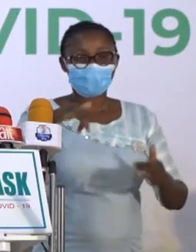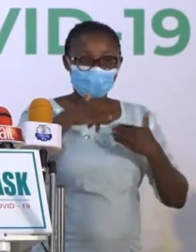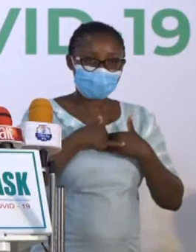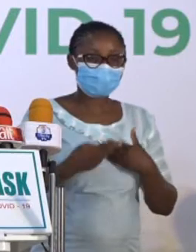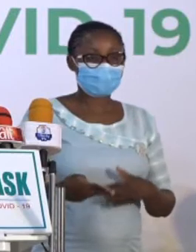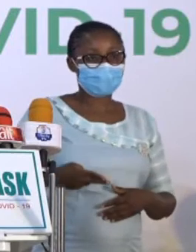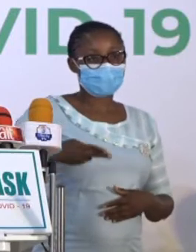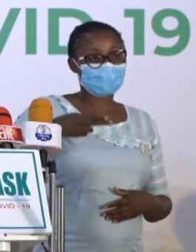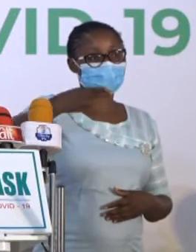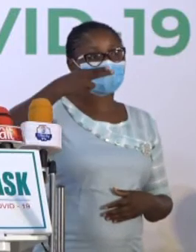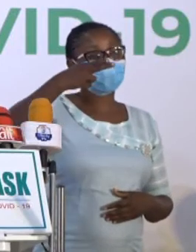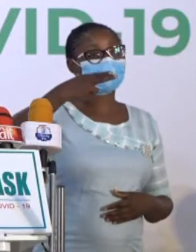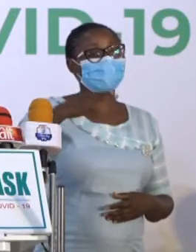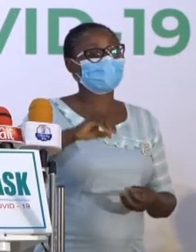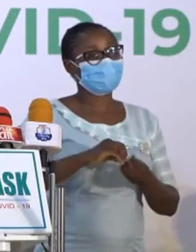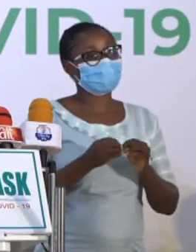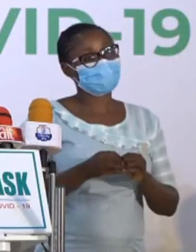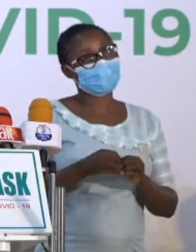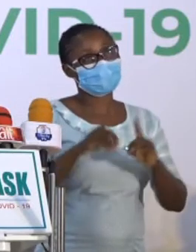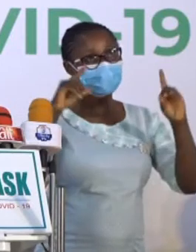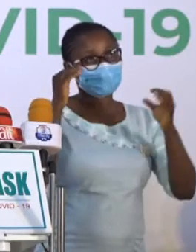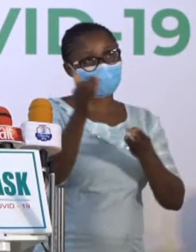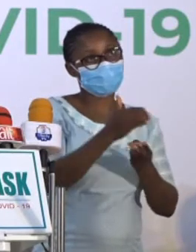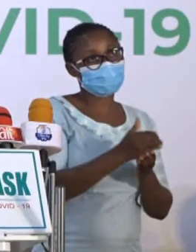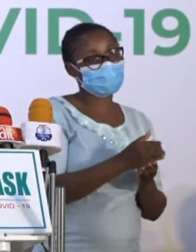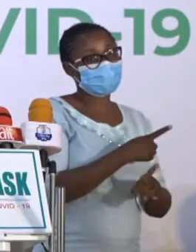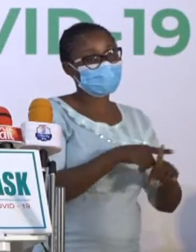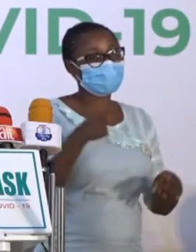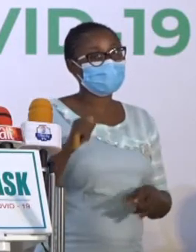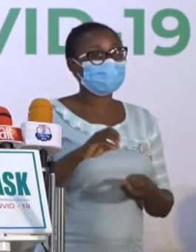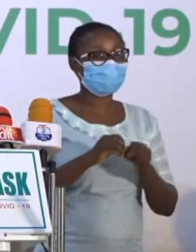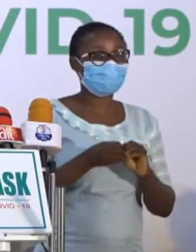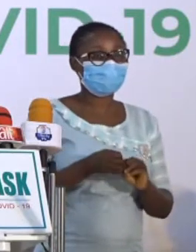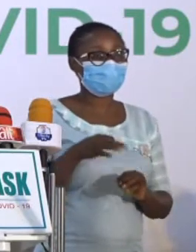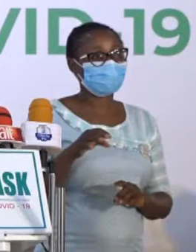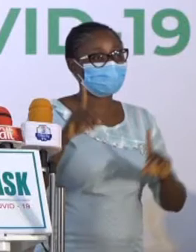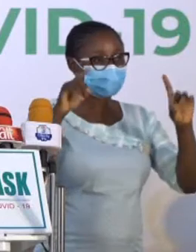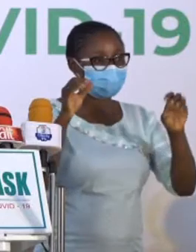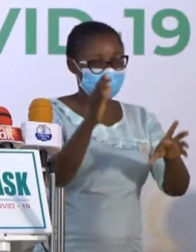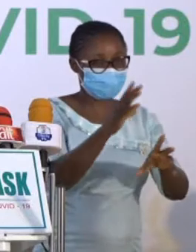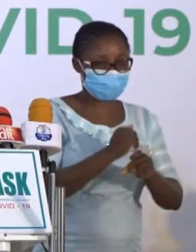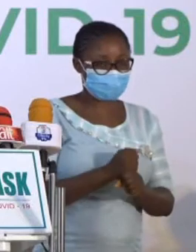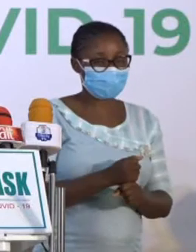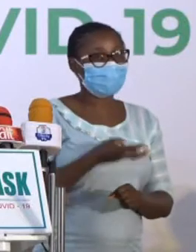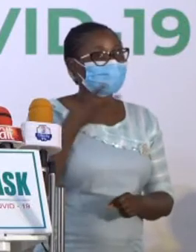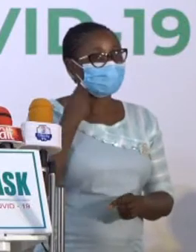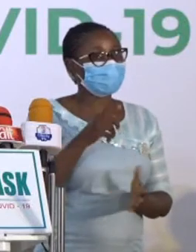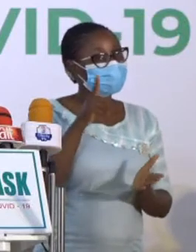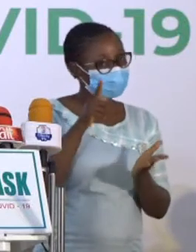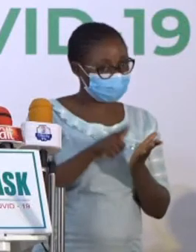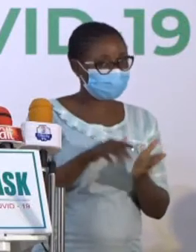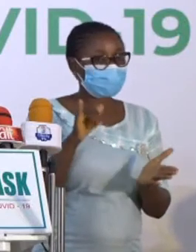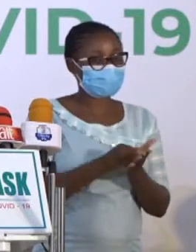said that NCDC had continued to develop and update existing guidelines as knowledge on the disease evolves. She explained